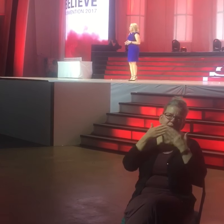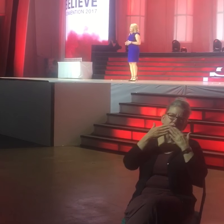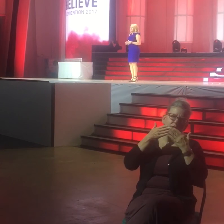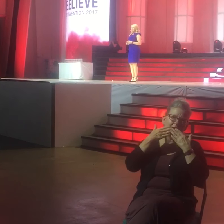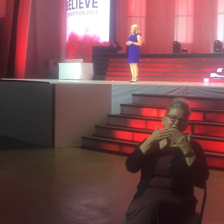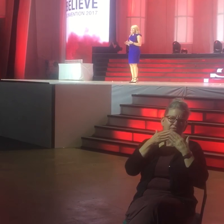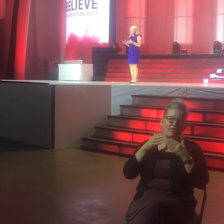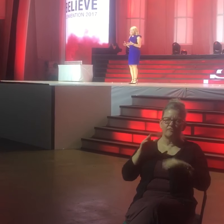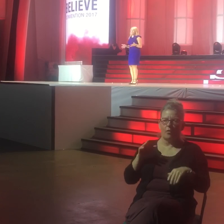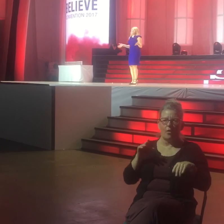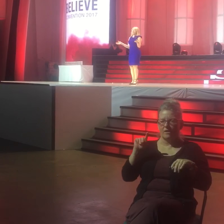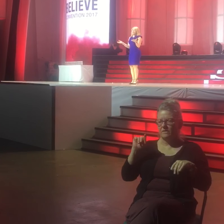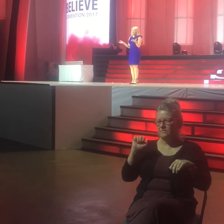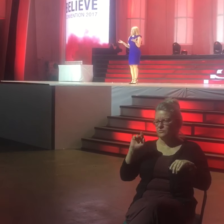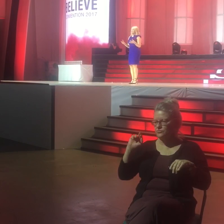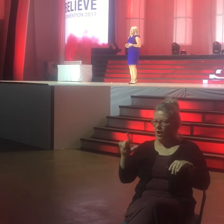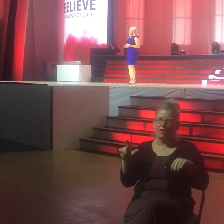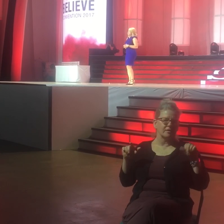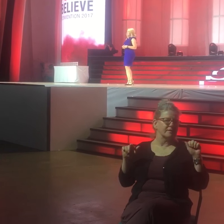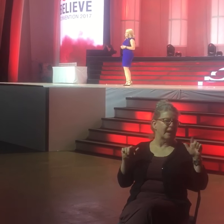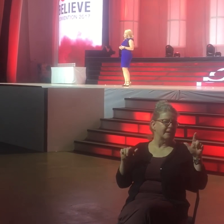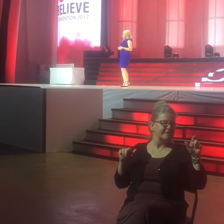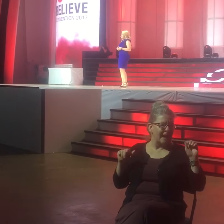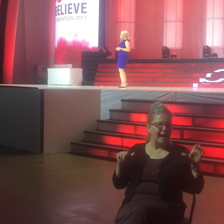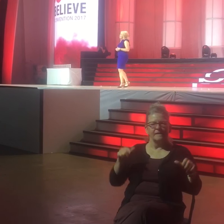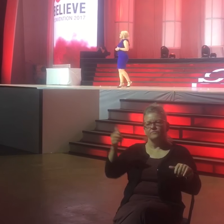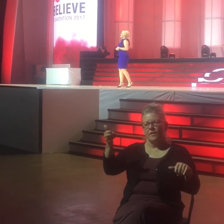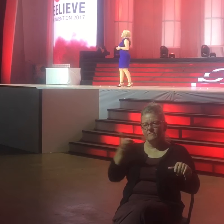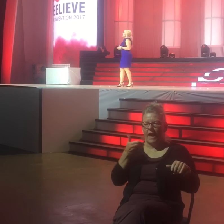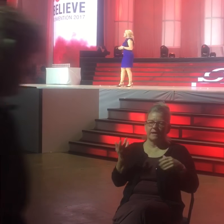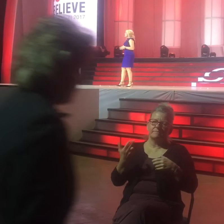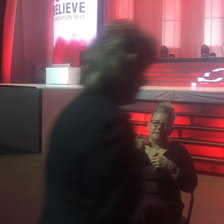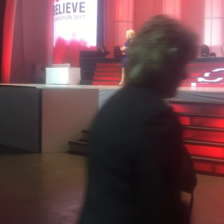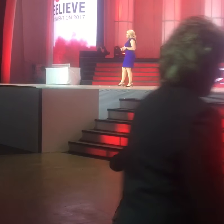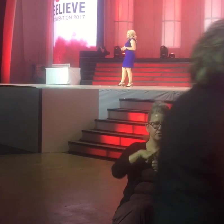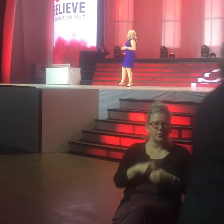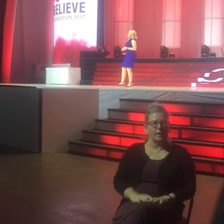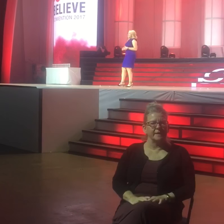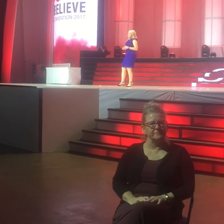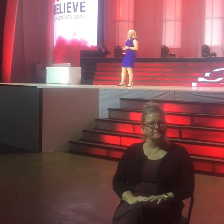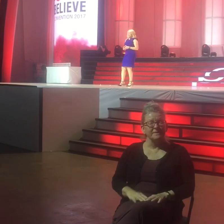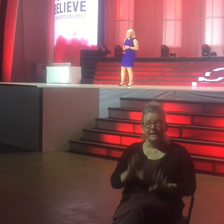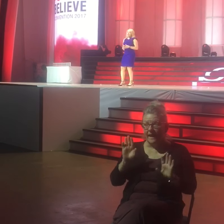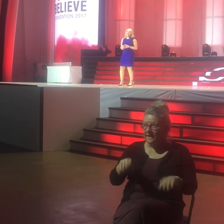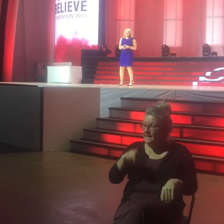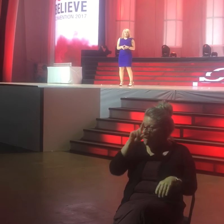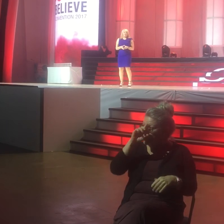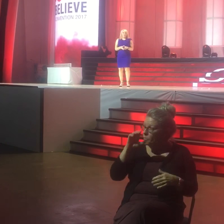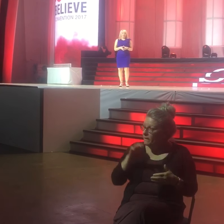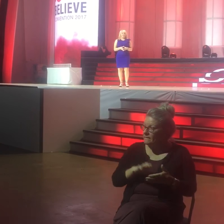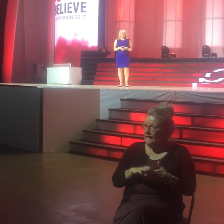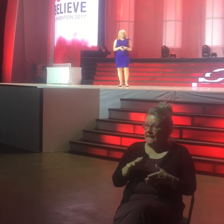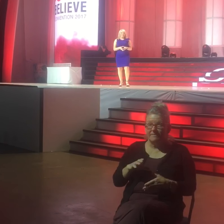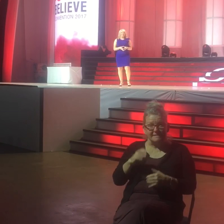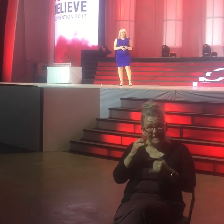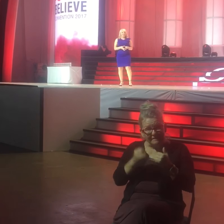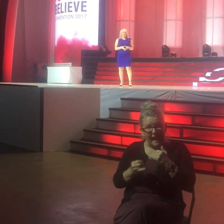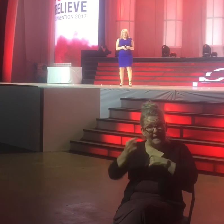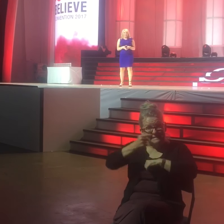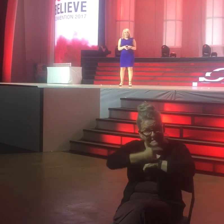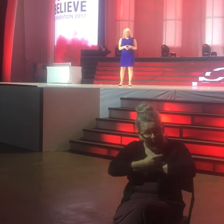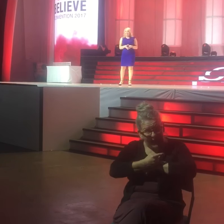me on board and letting me be surrounded by such amazing people. Well, can you believe that we are in the final hours of